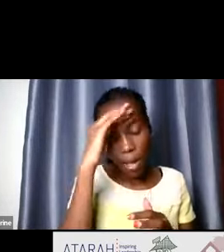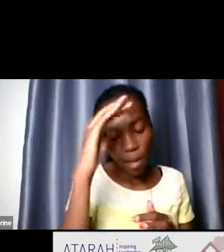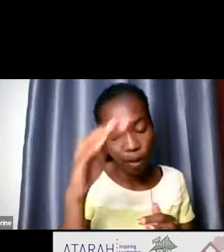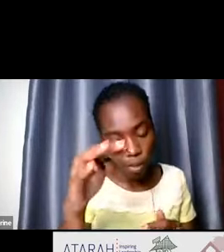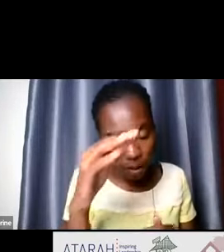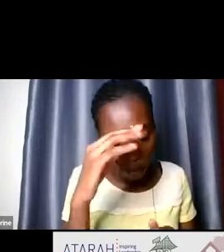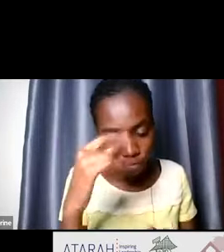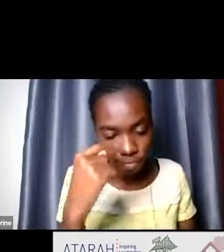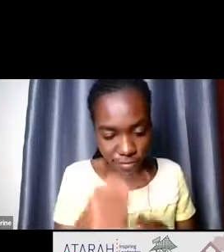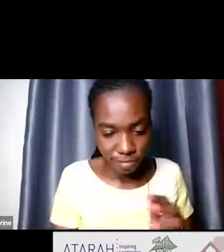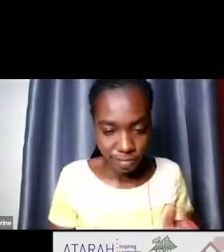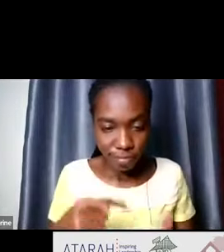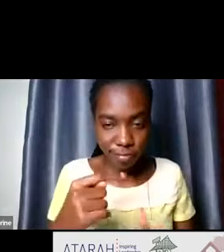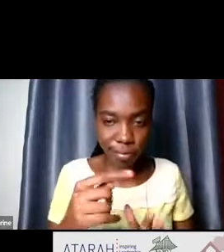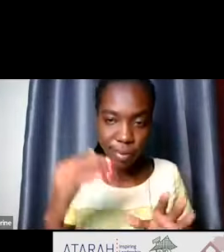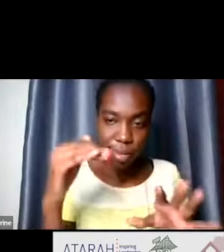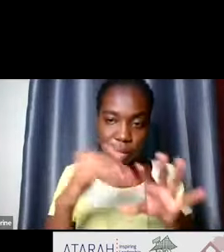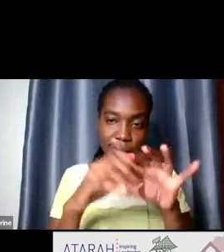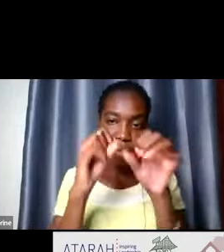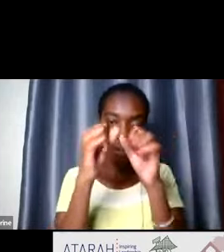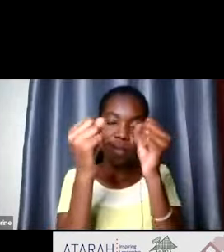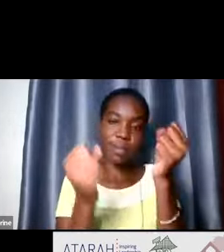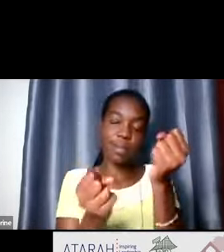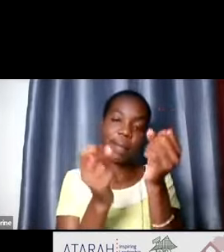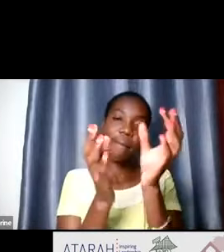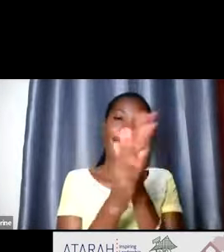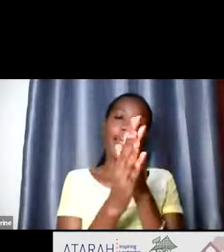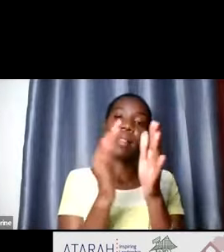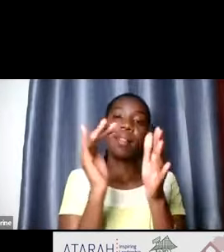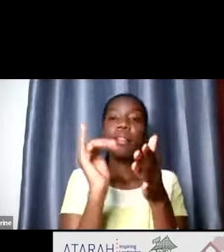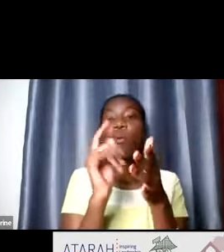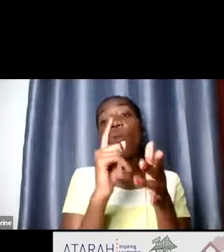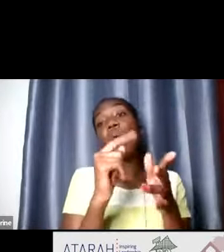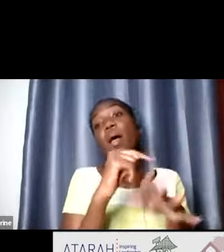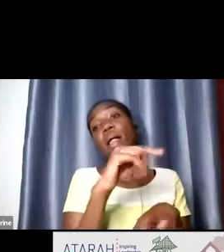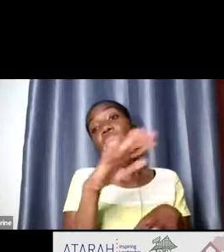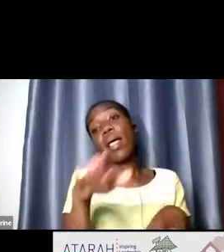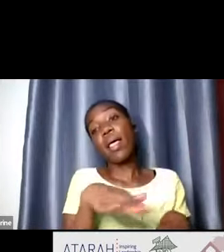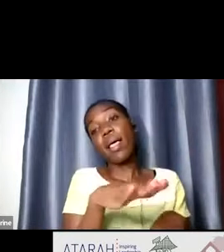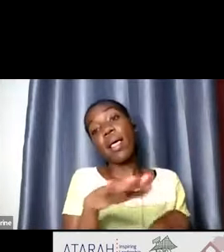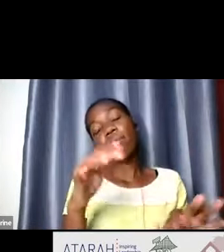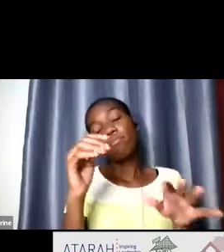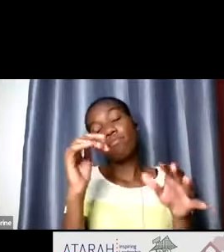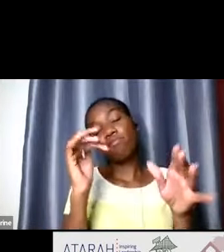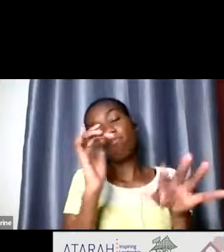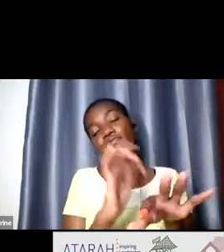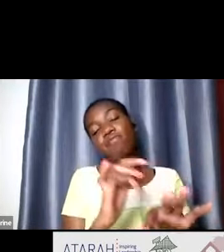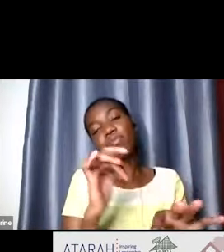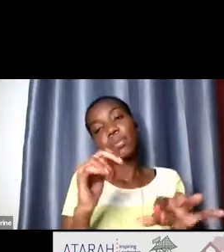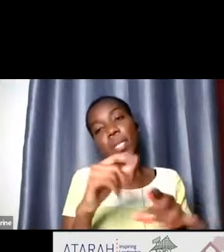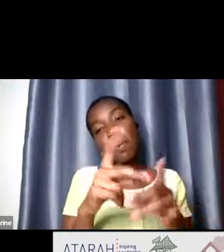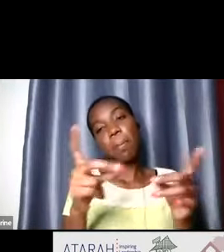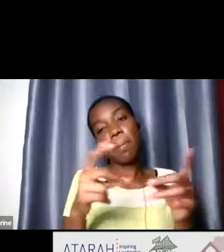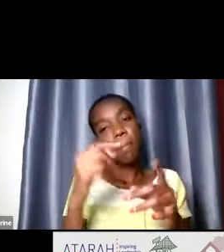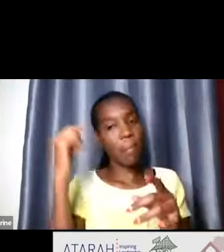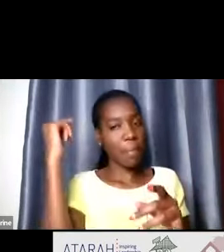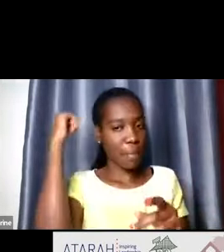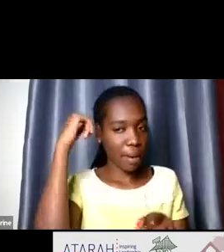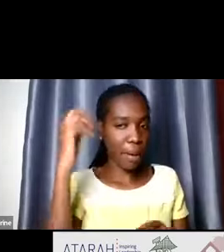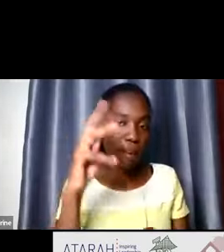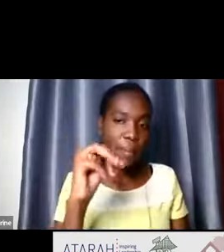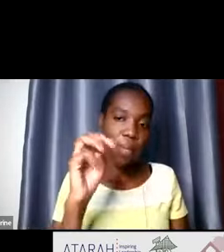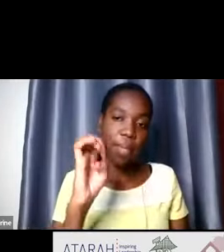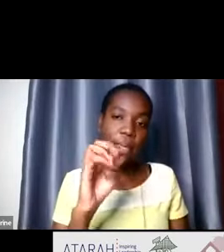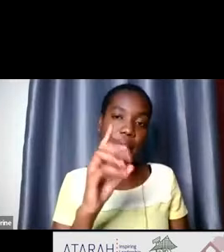goes to the brain. And one of the areas it attacks the breathing part of the brain, called the medulla, at the base